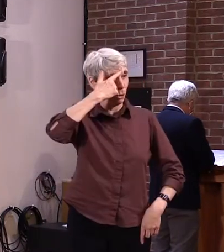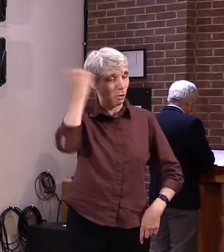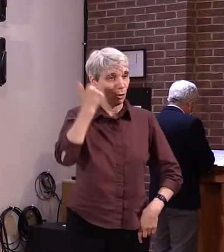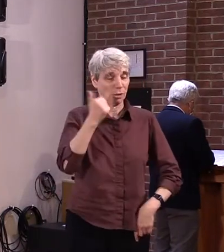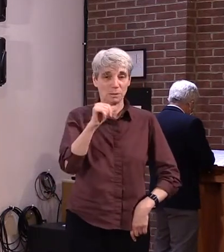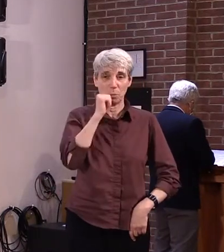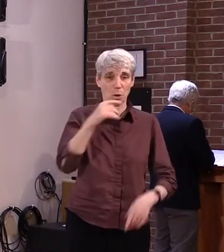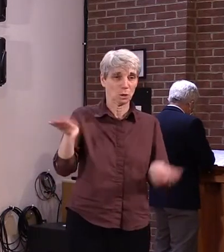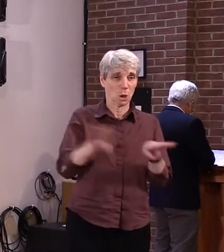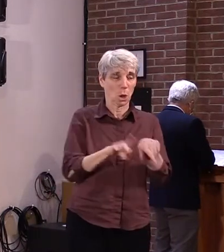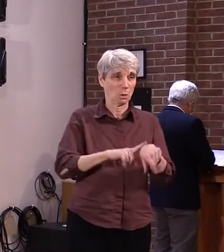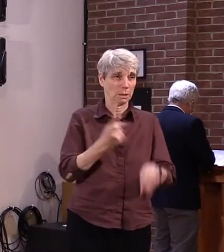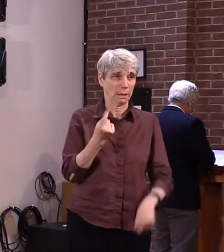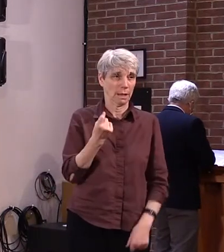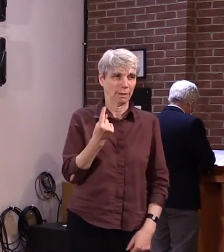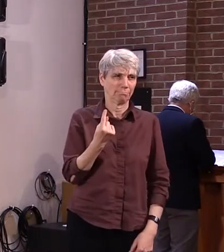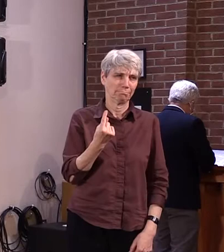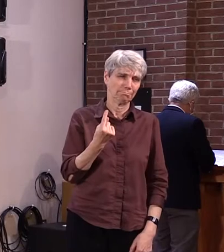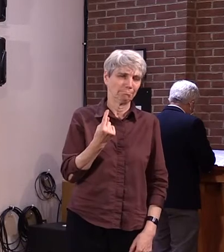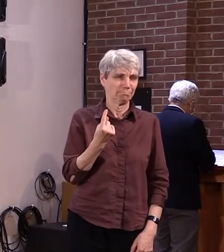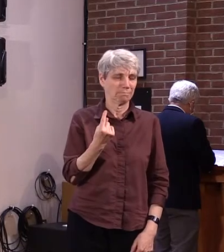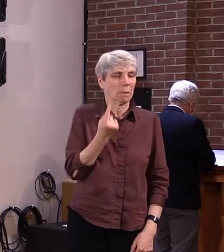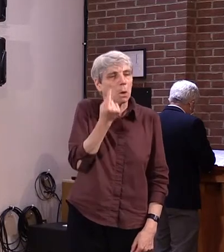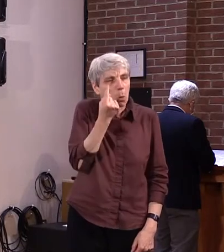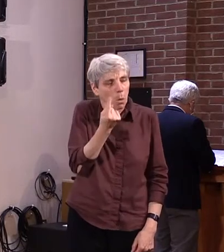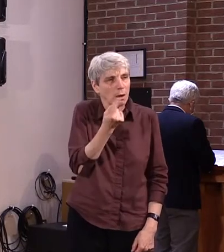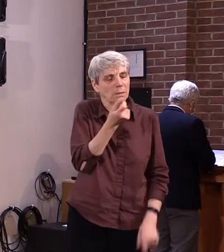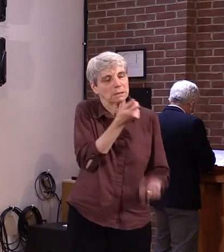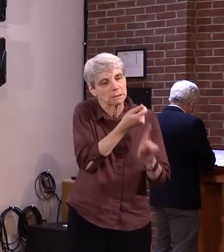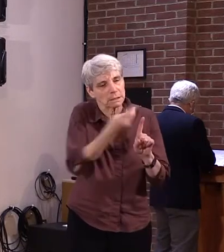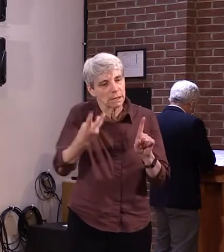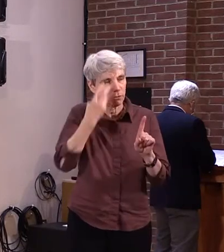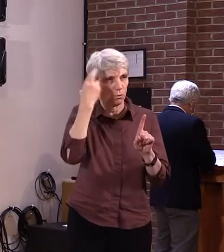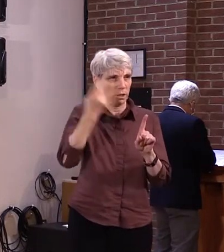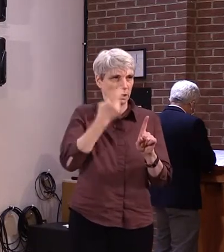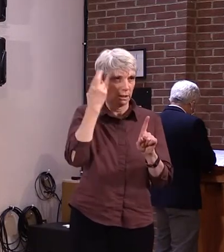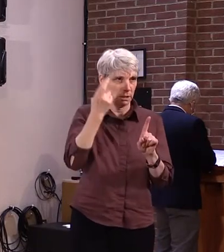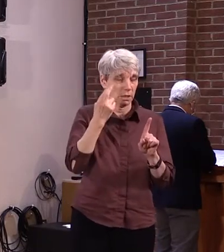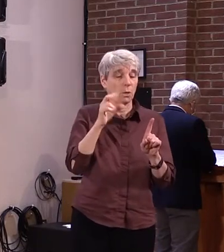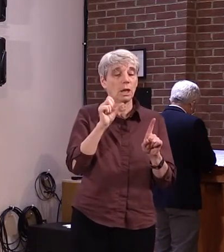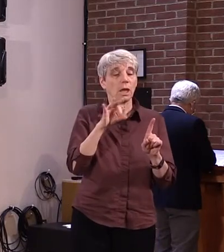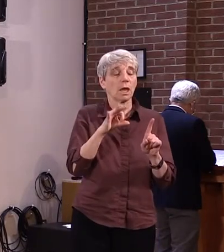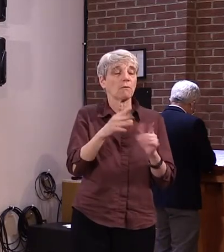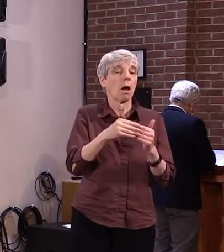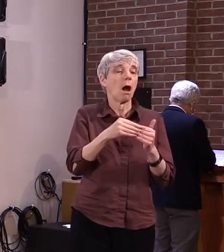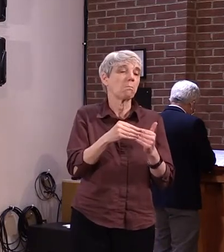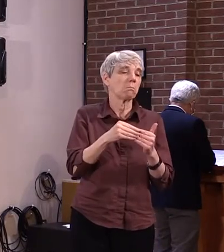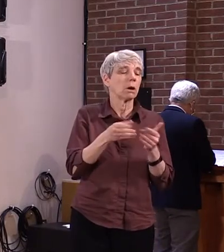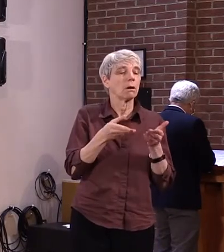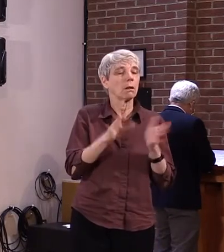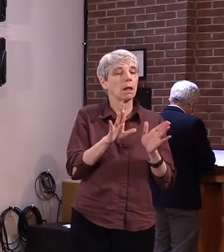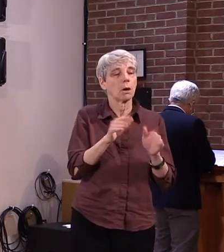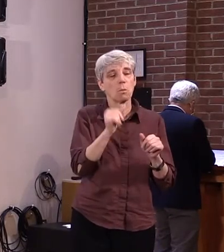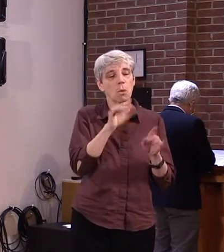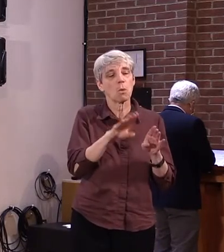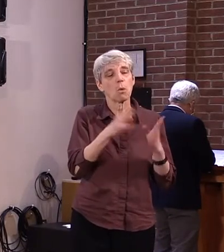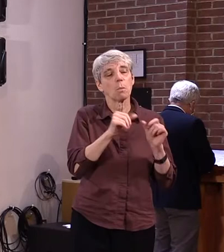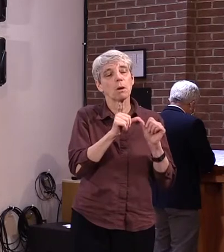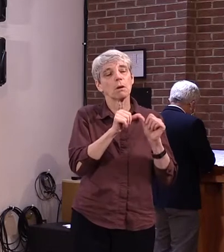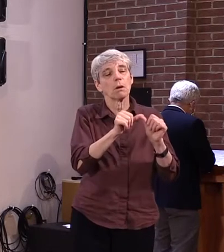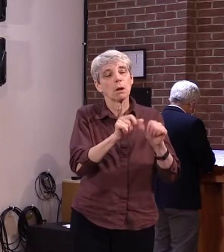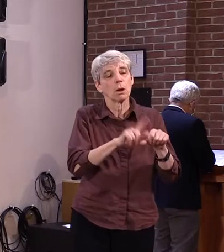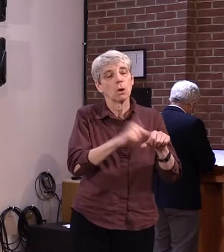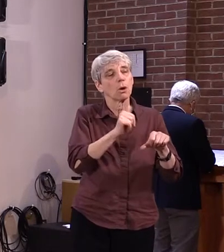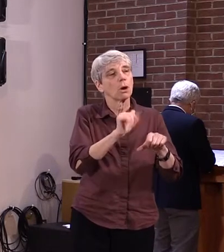college population. So now, if that is relaxed a little, again, watch the data